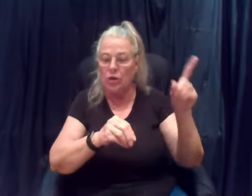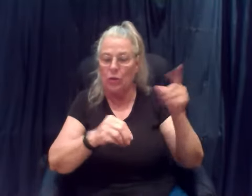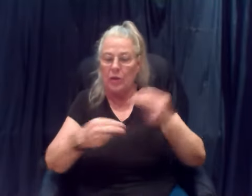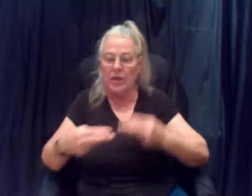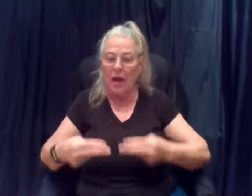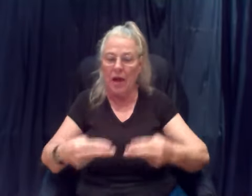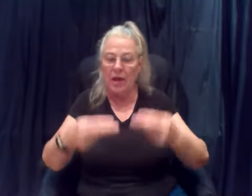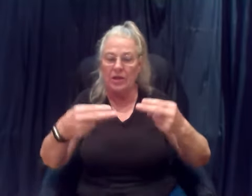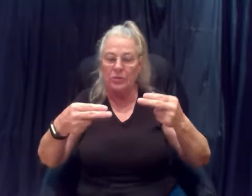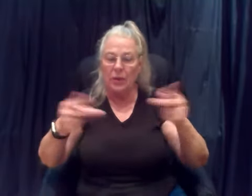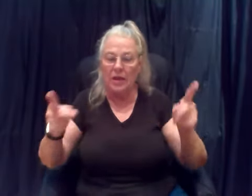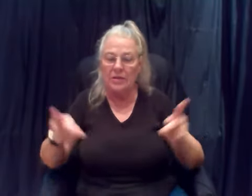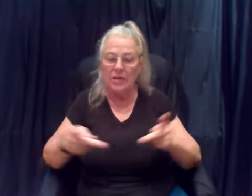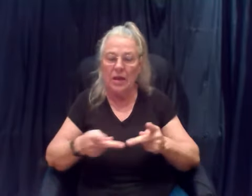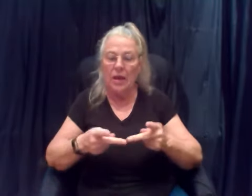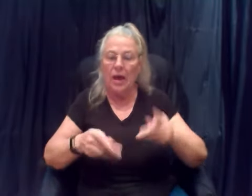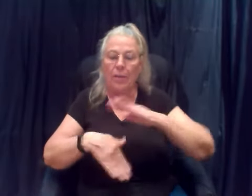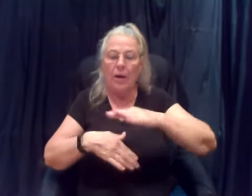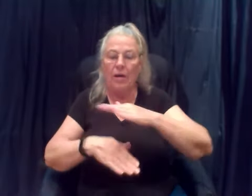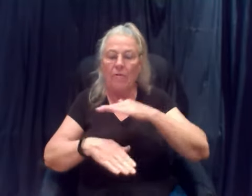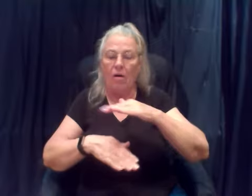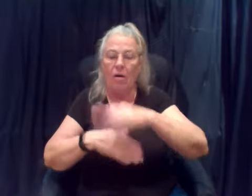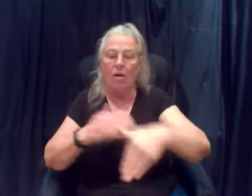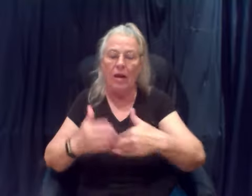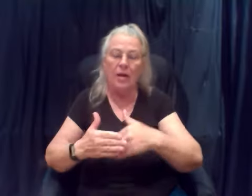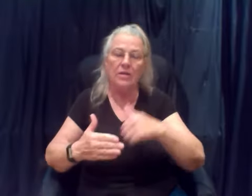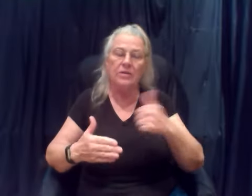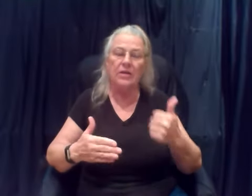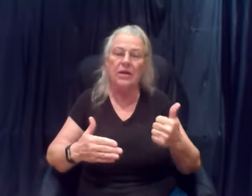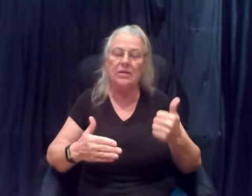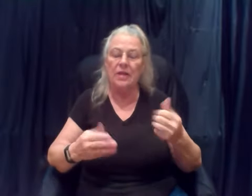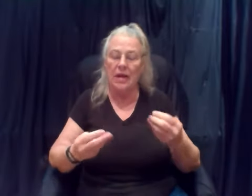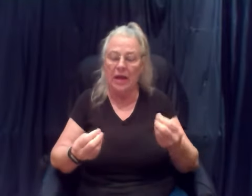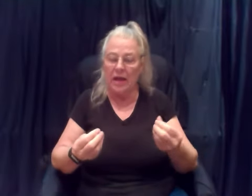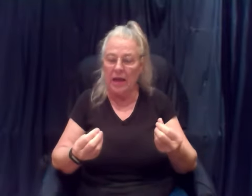place you at the highest place, above all else in this land.